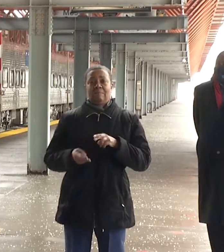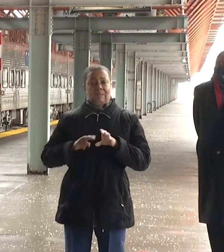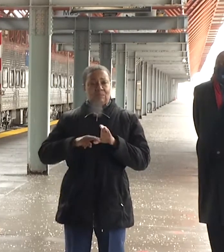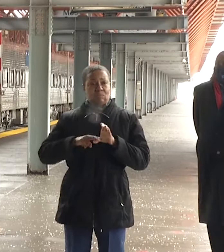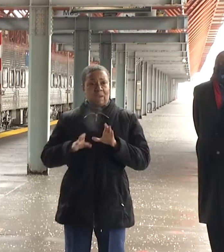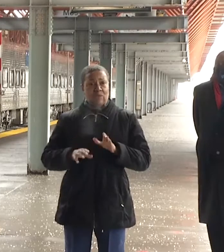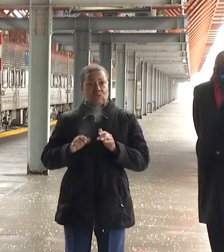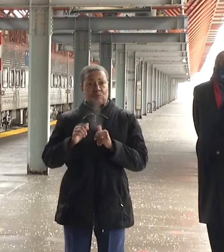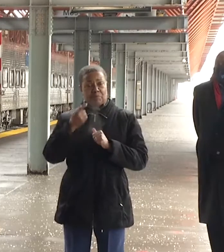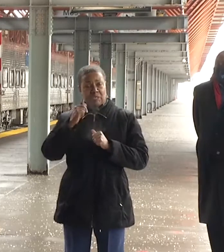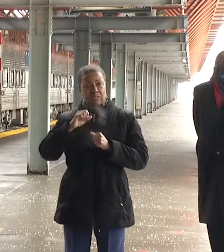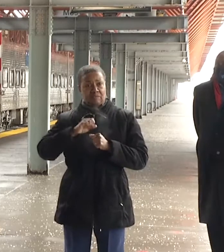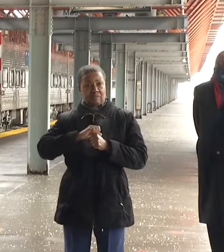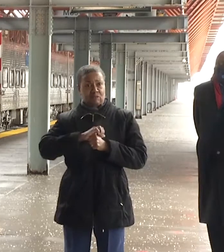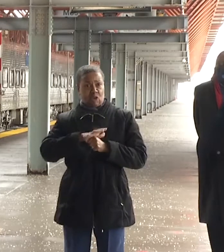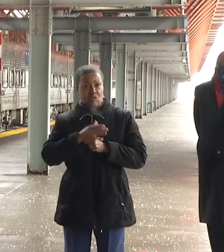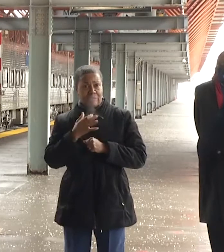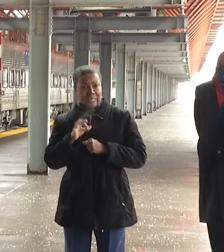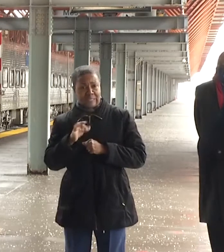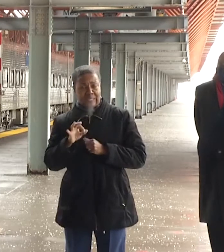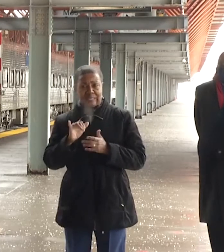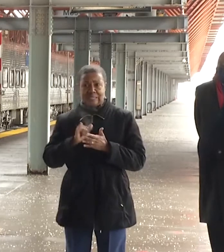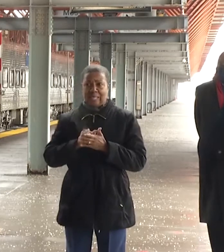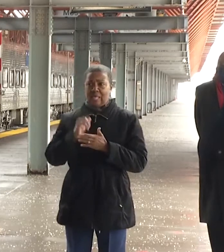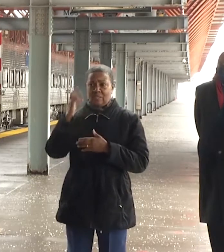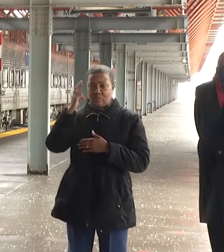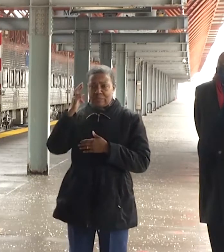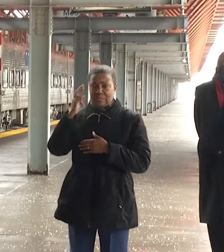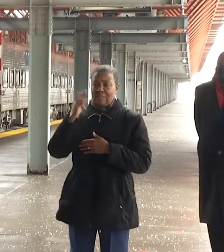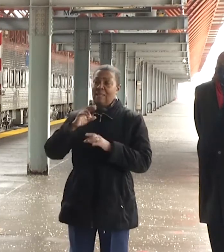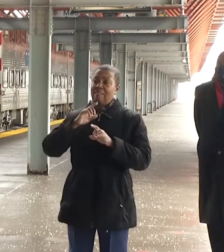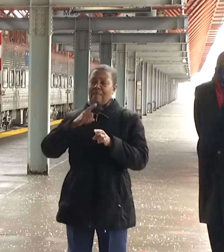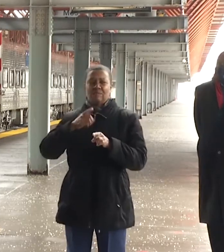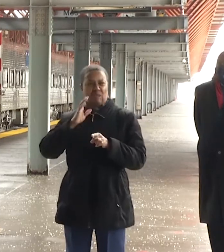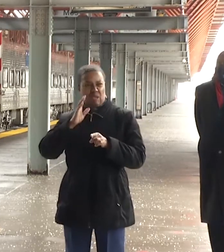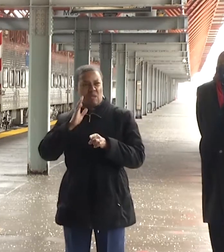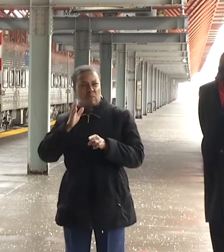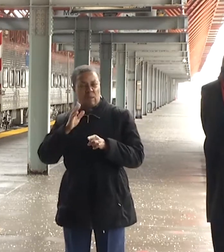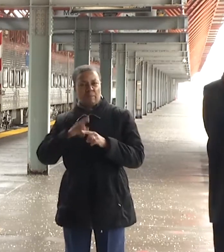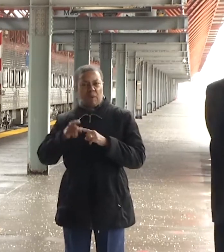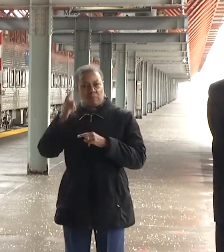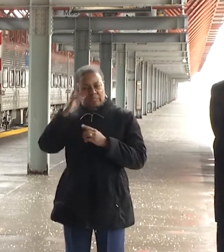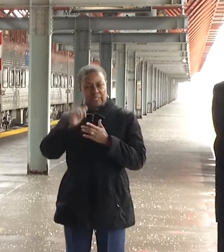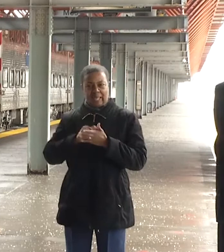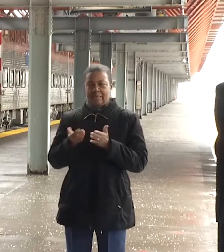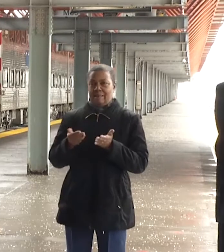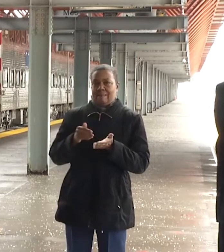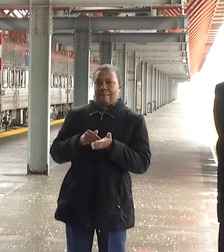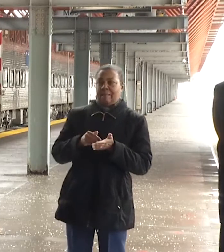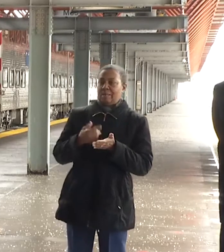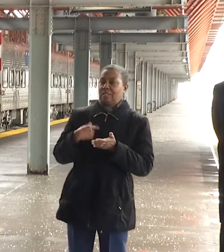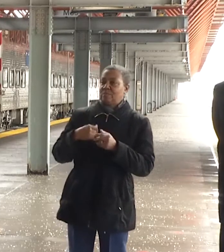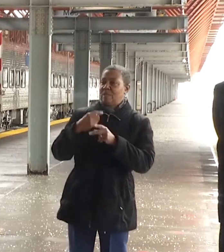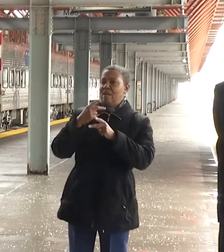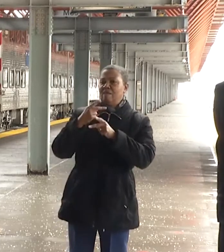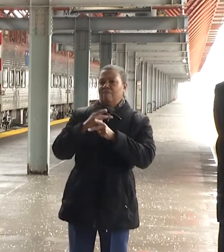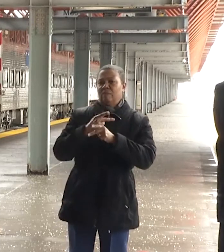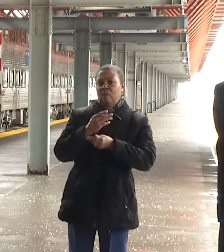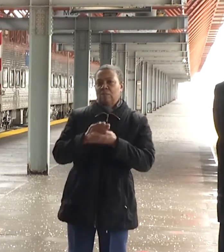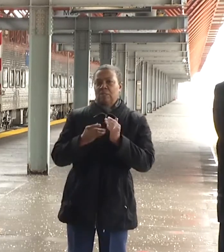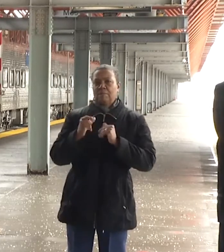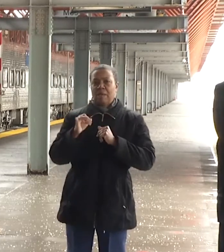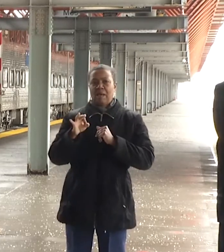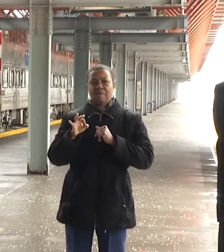going to skew some of the data? And the answer is it will, but we definitely think that, again, as we work out some of